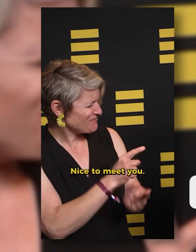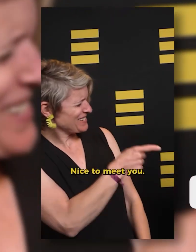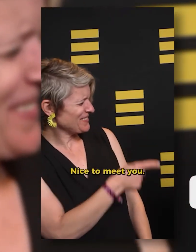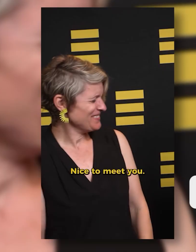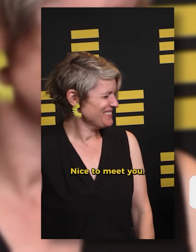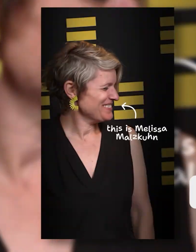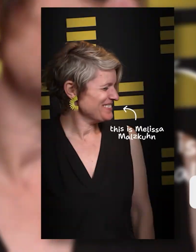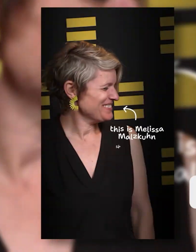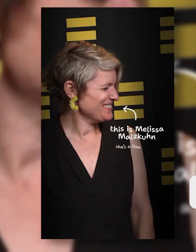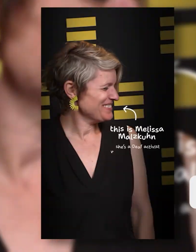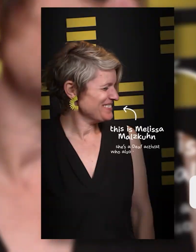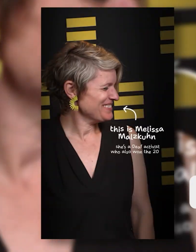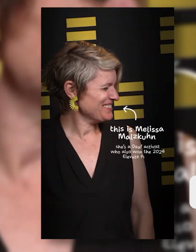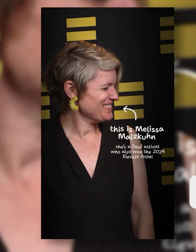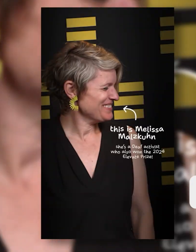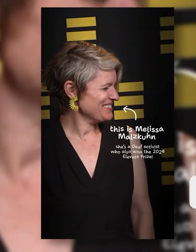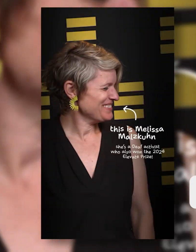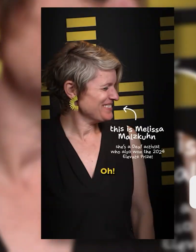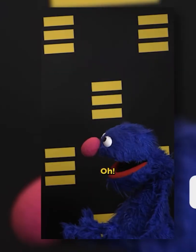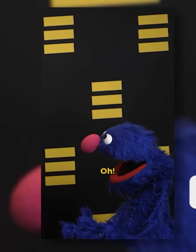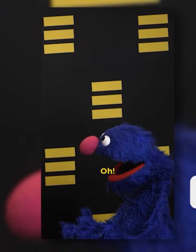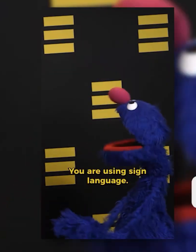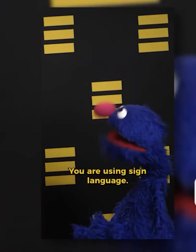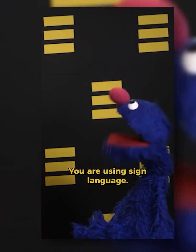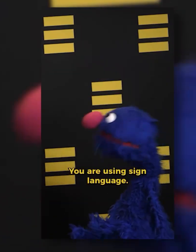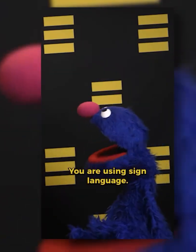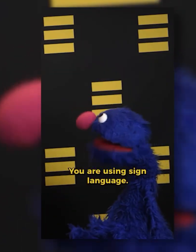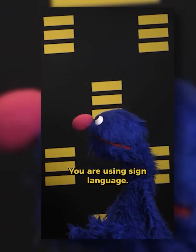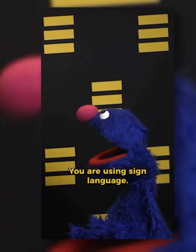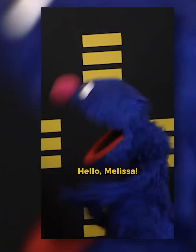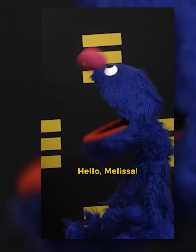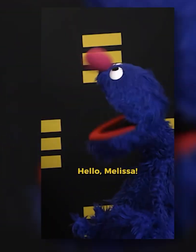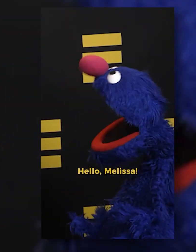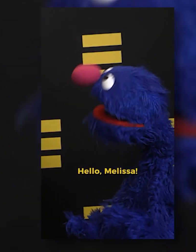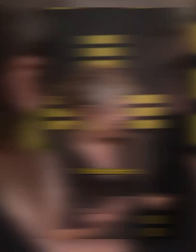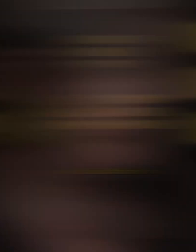can make things easier for you. If you found this helpful, give it a like and subscribe for more.